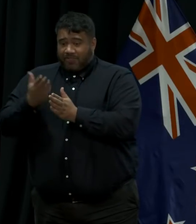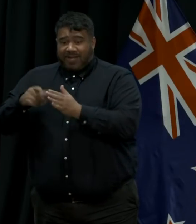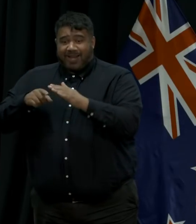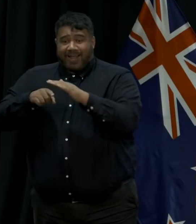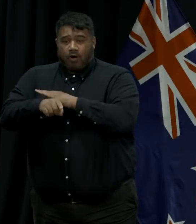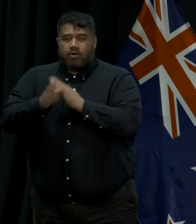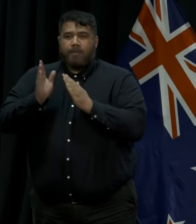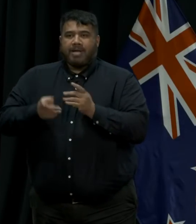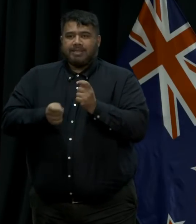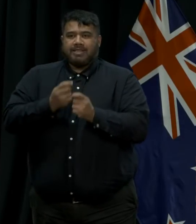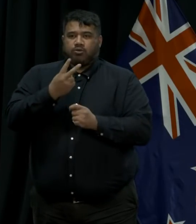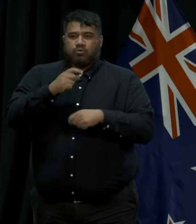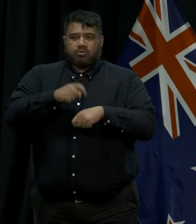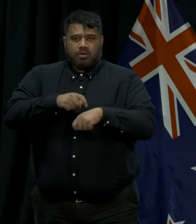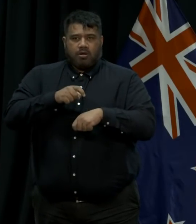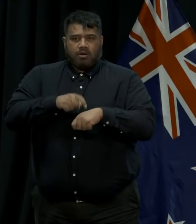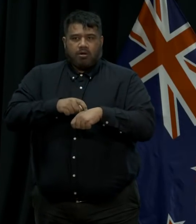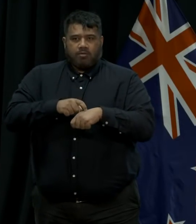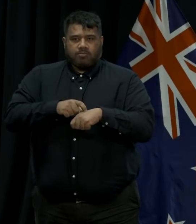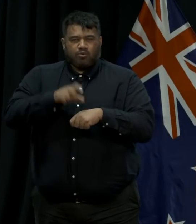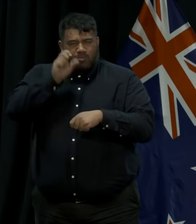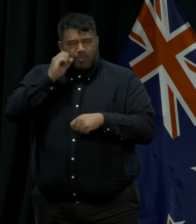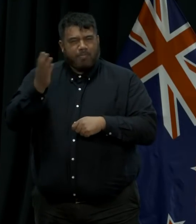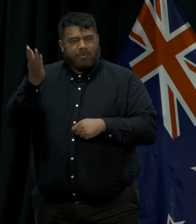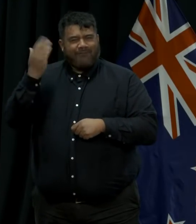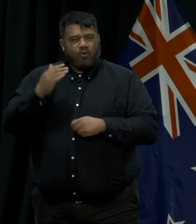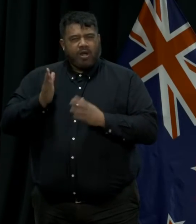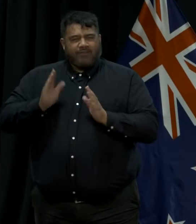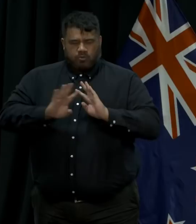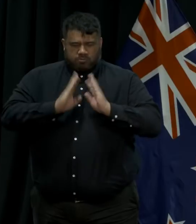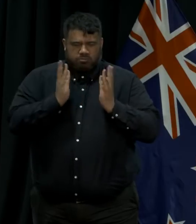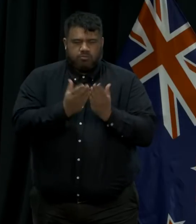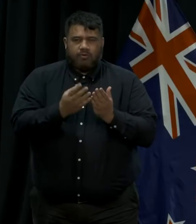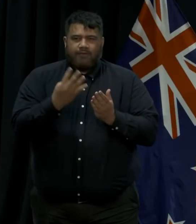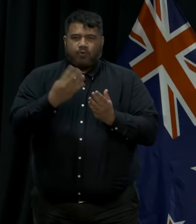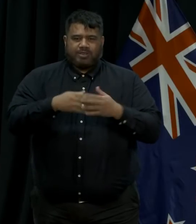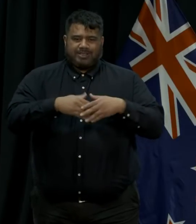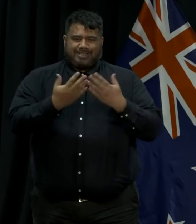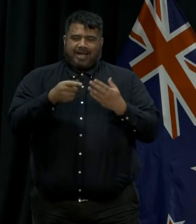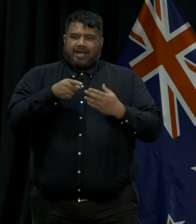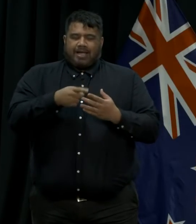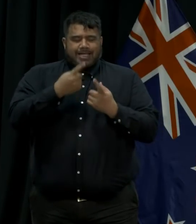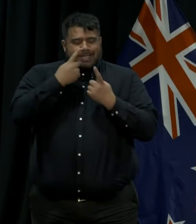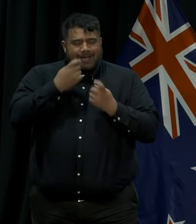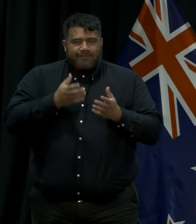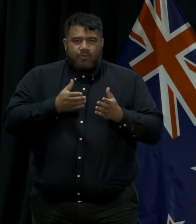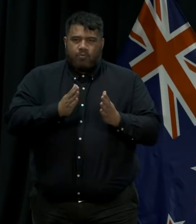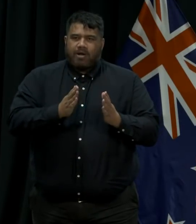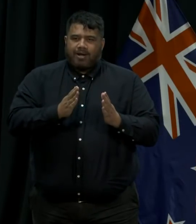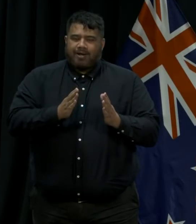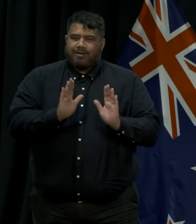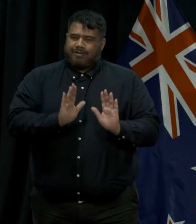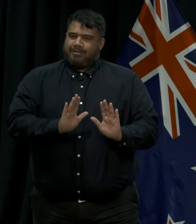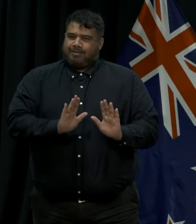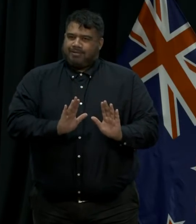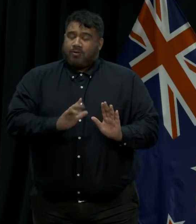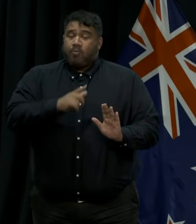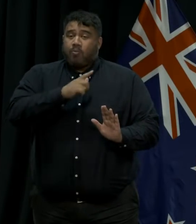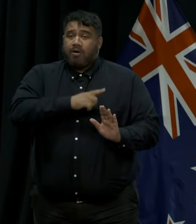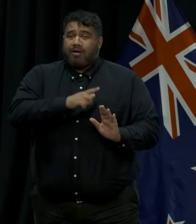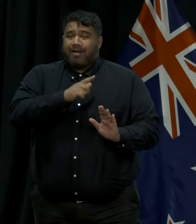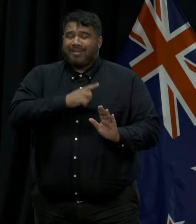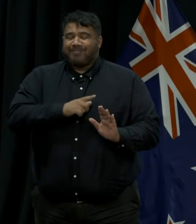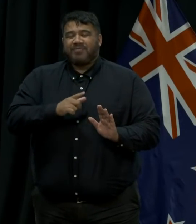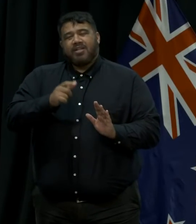14 days was the requirement, and that, again, is the most cautious approach you could take because of the fact that